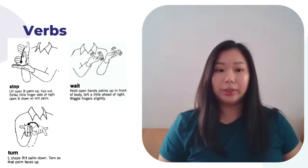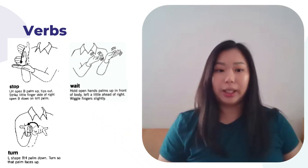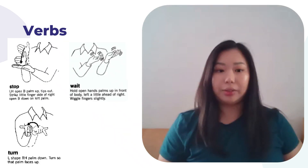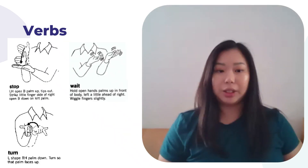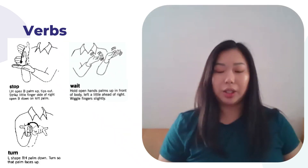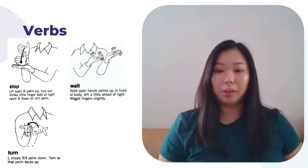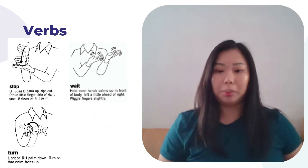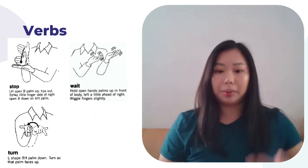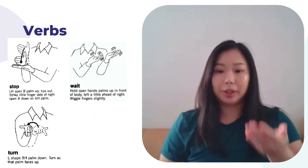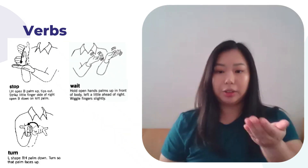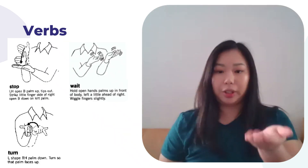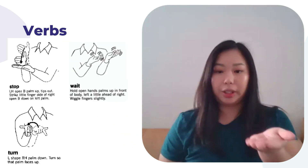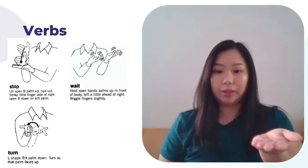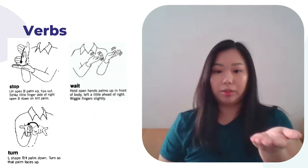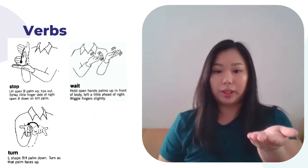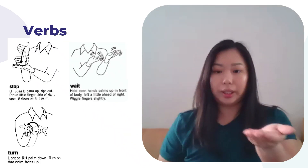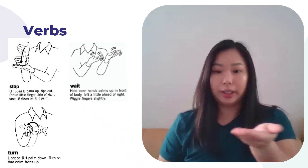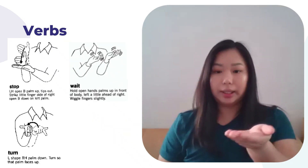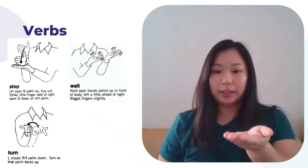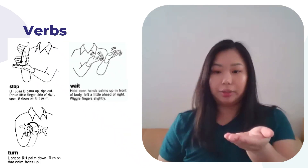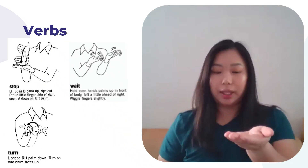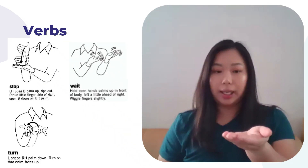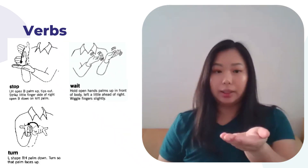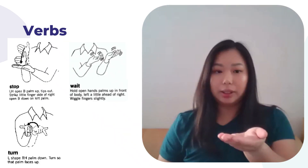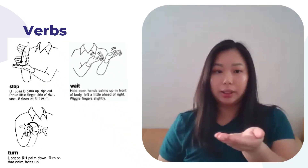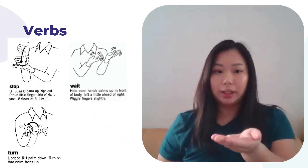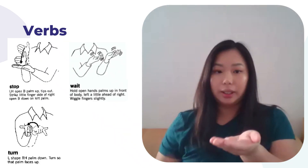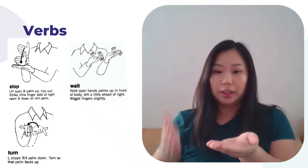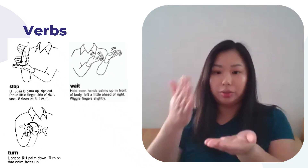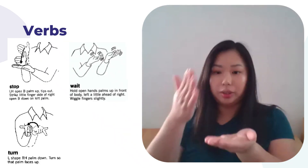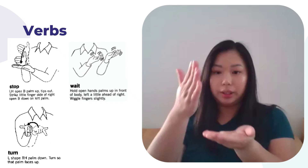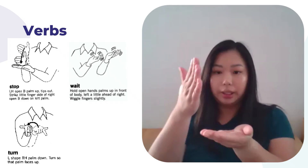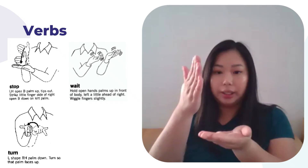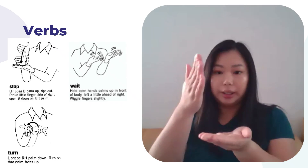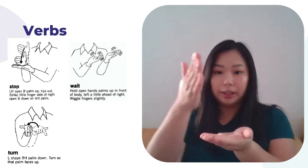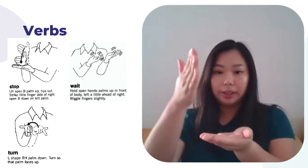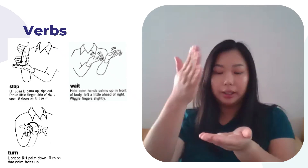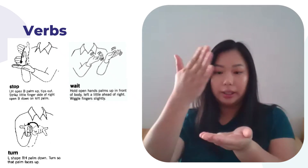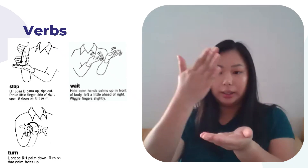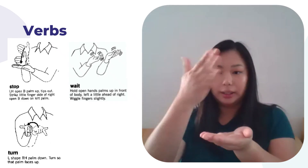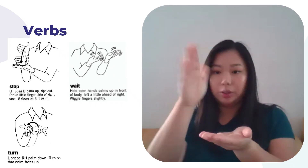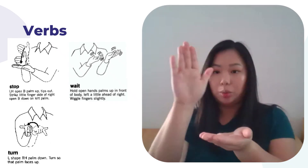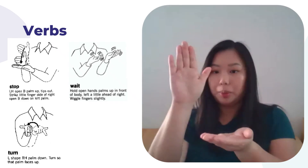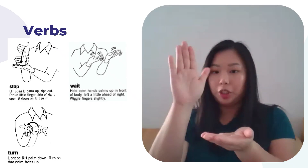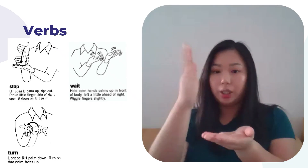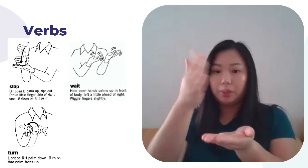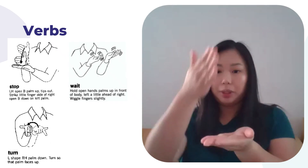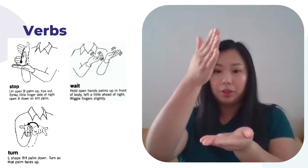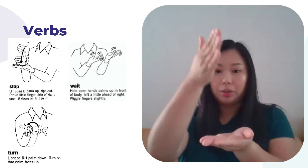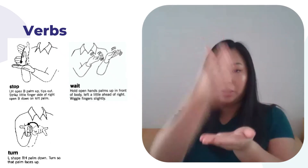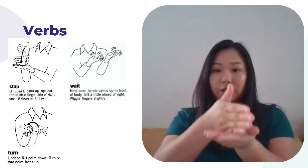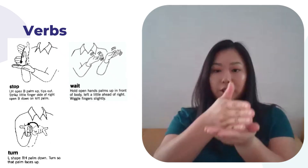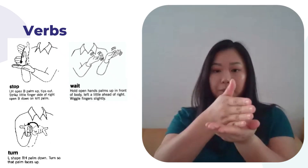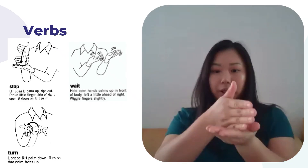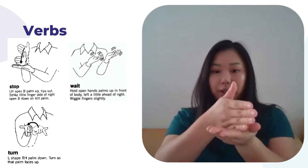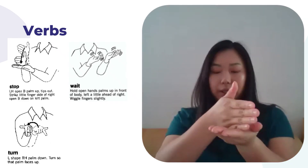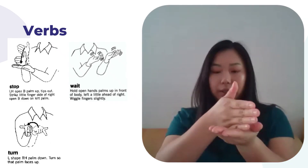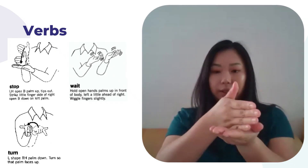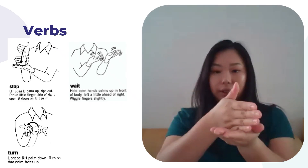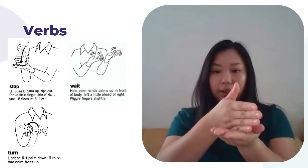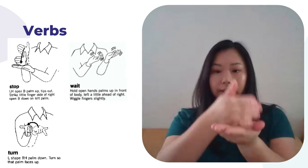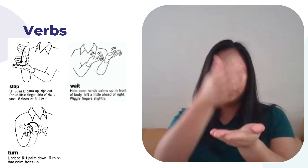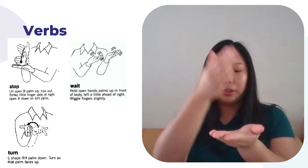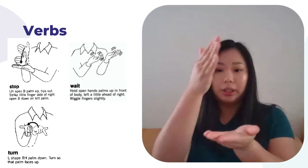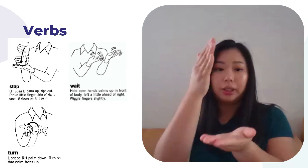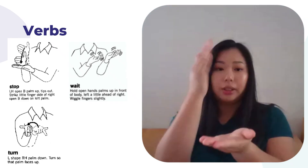Next we have stop. So you have one hand that's flat and one hand that's an open shape, and you just put it down